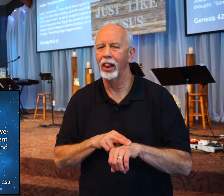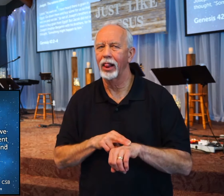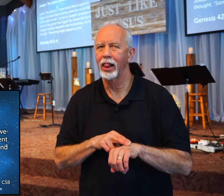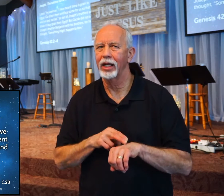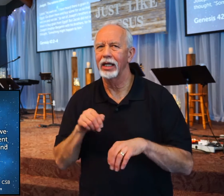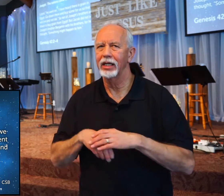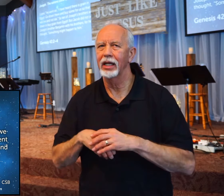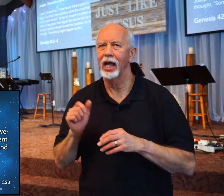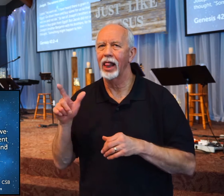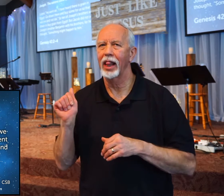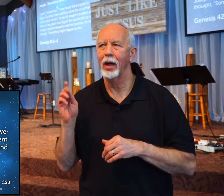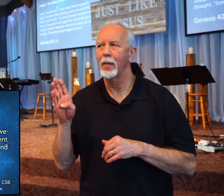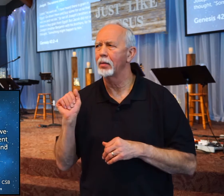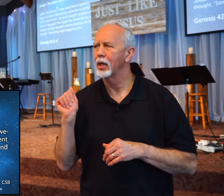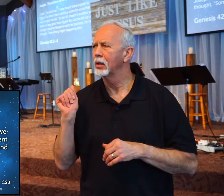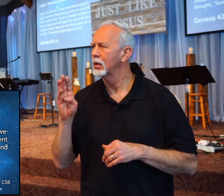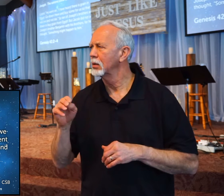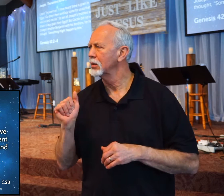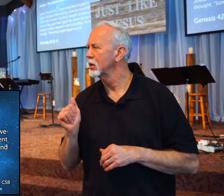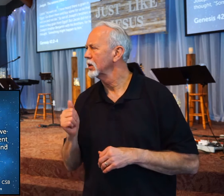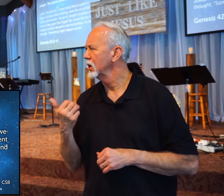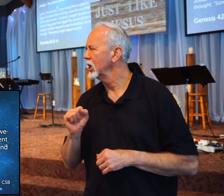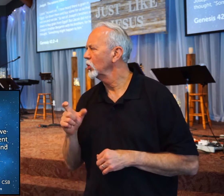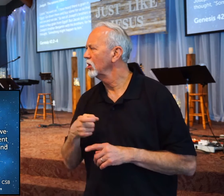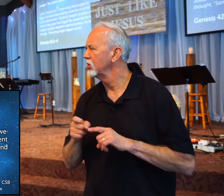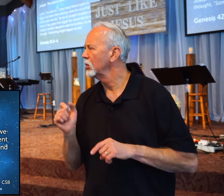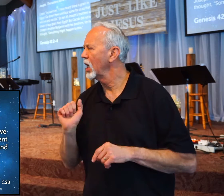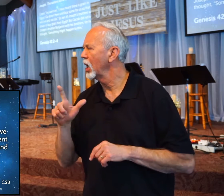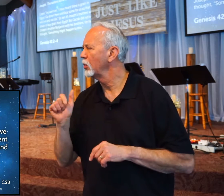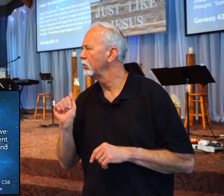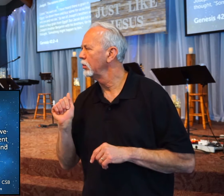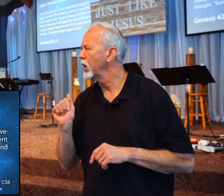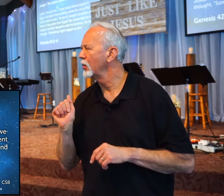Is anybody from Alabama here this morning? Let me just ask real fast.